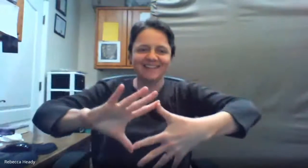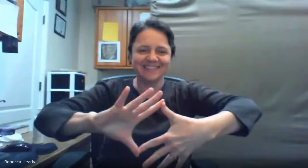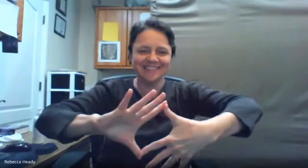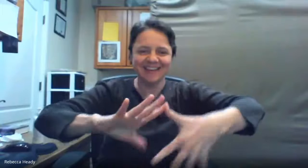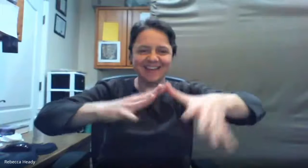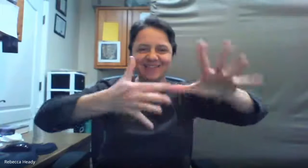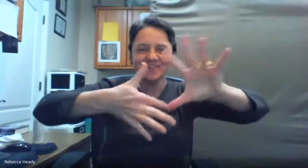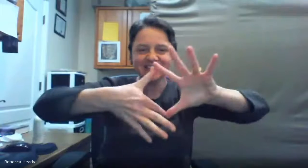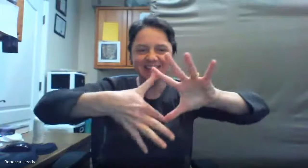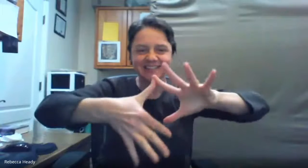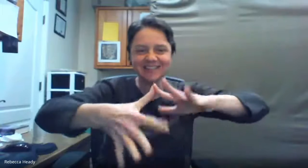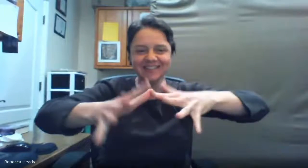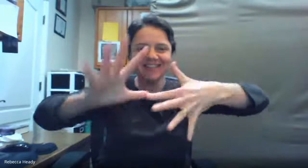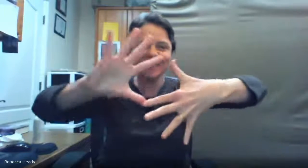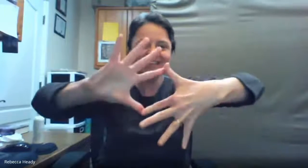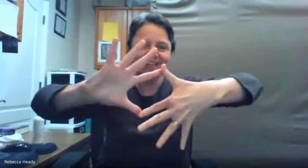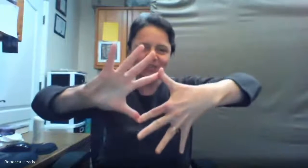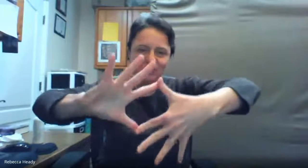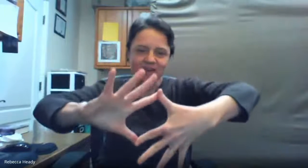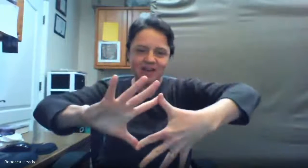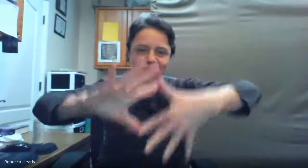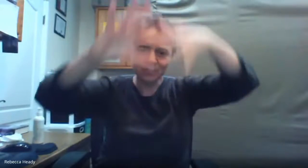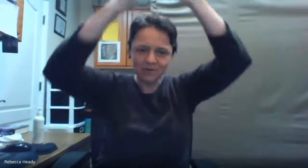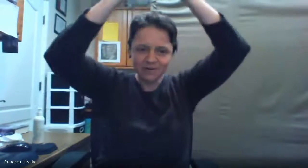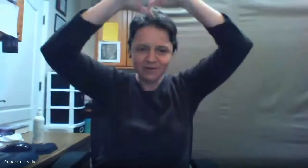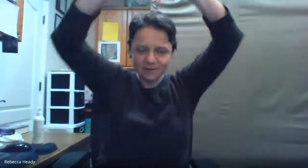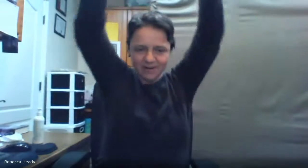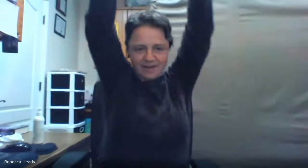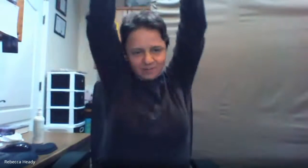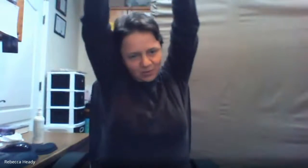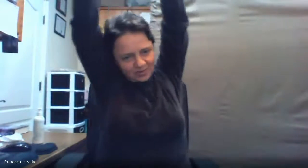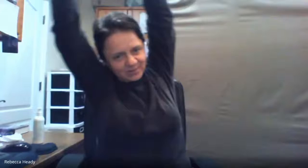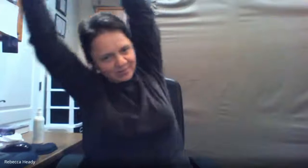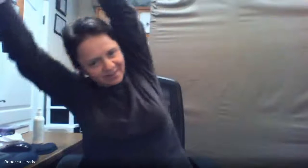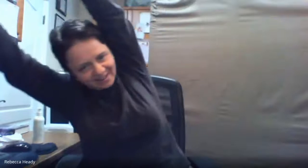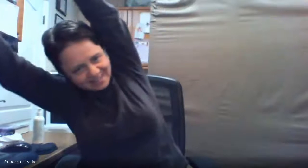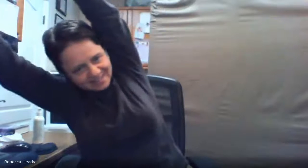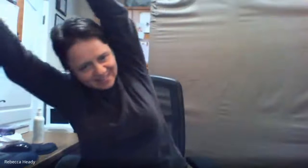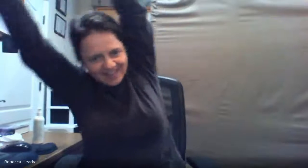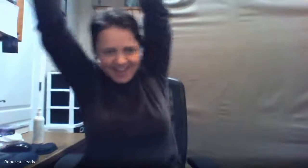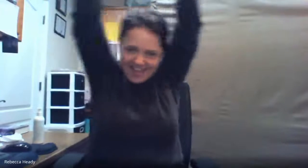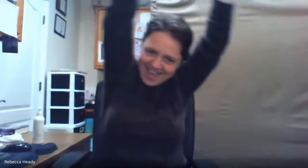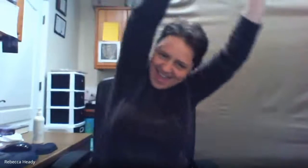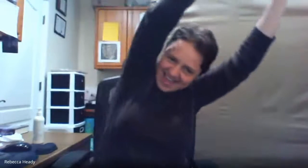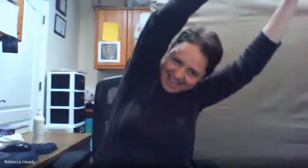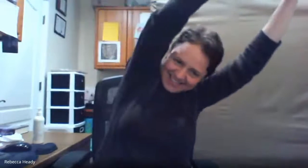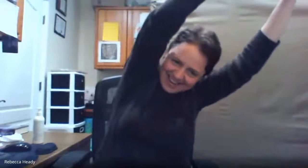Out came the sun and dried up all the rain. And I'm totally doing the wrong actions. And getting ahead